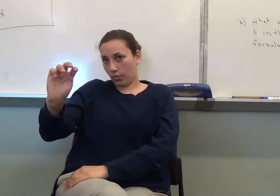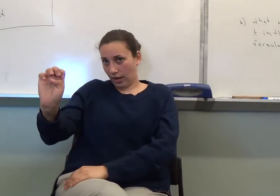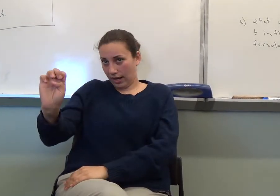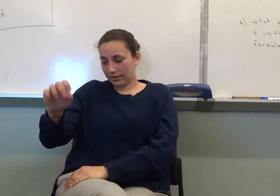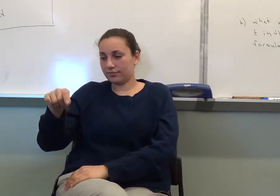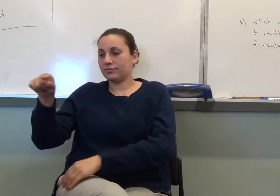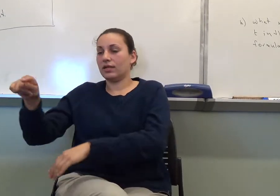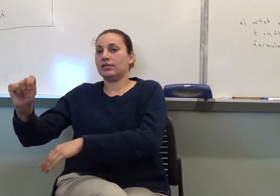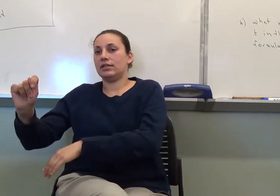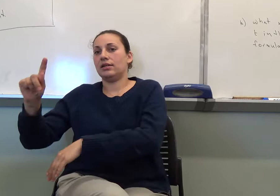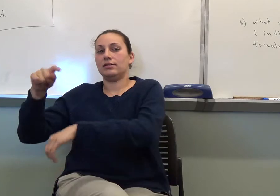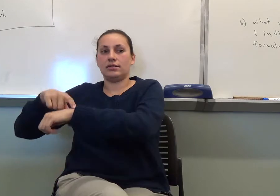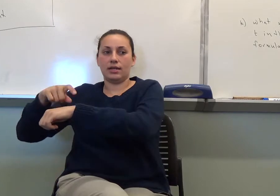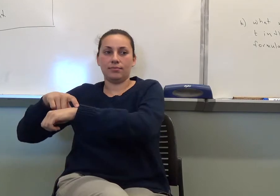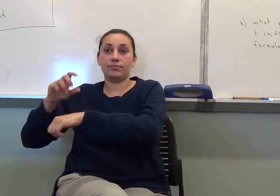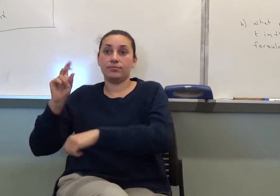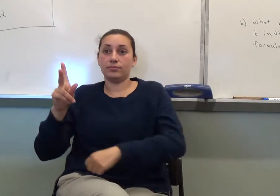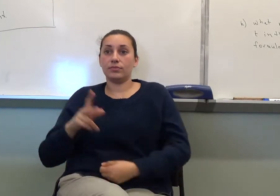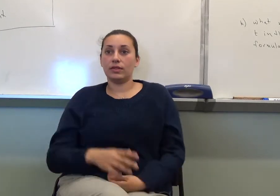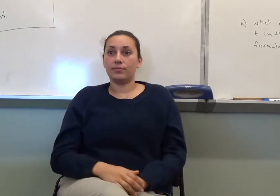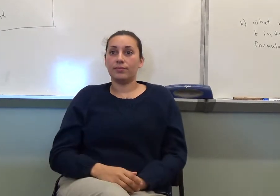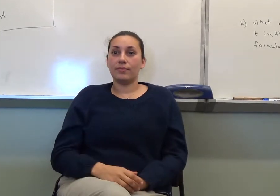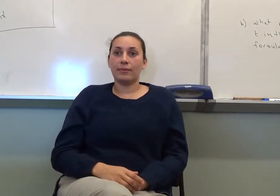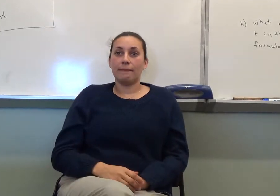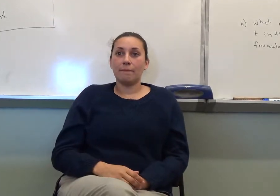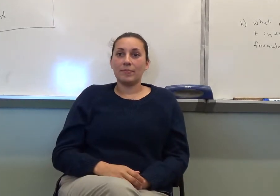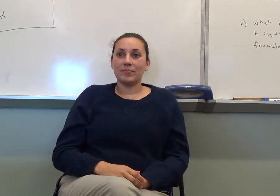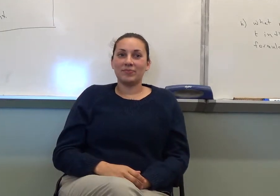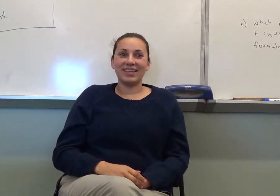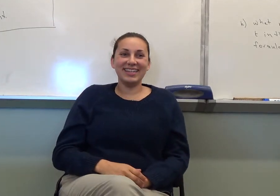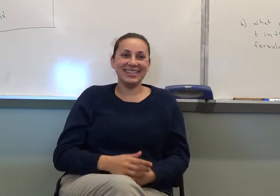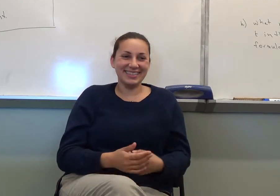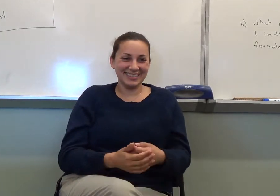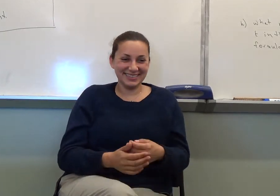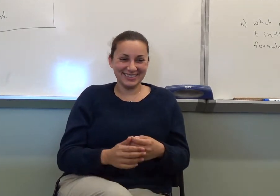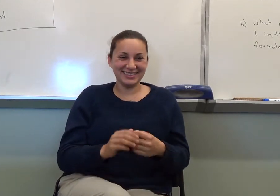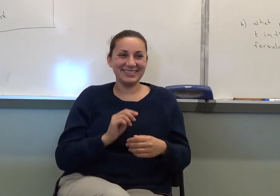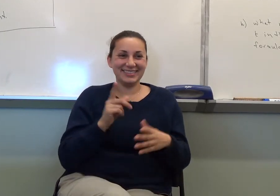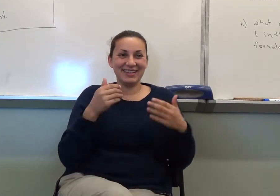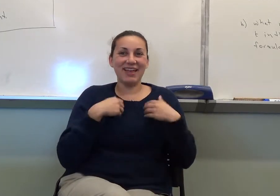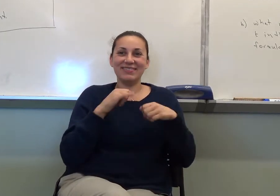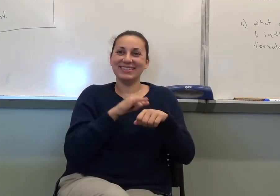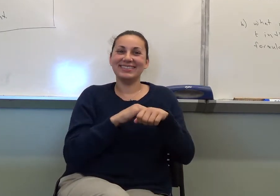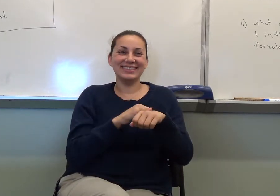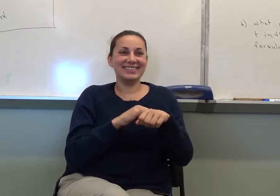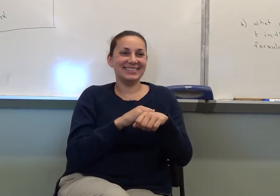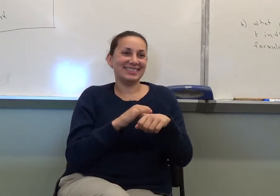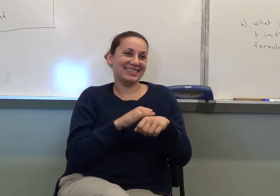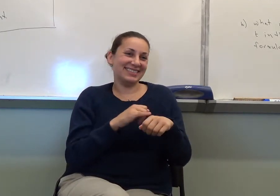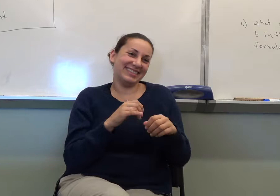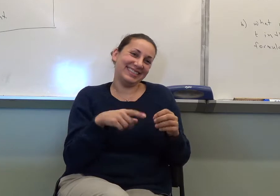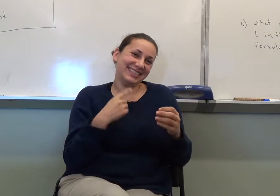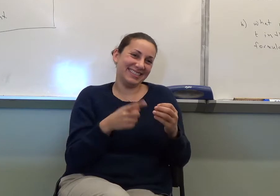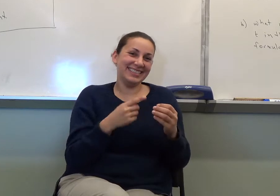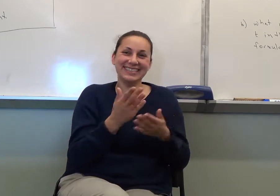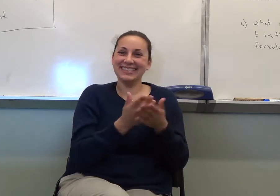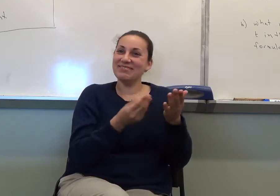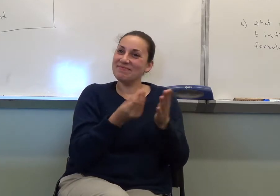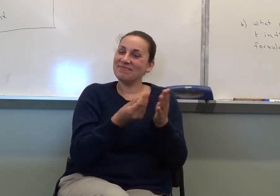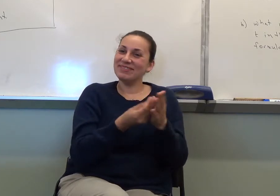which is what you put in to start with, plus the interest. If you're getting interest on some amount of money in the bank or the savings